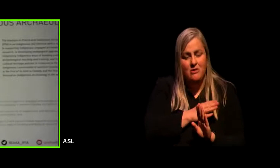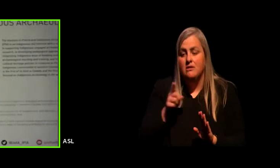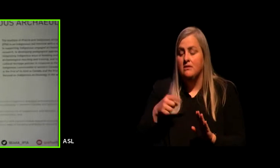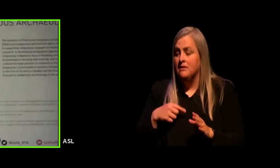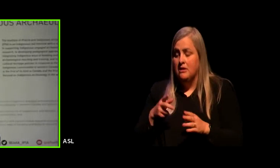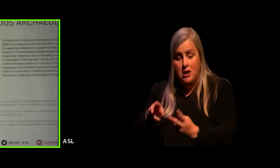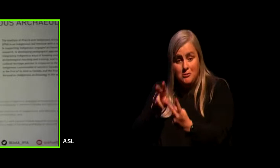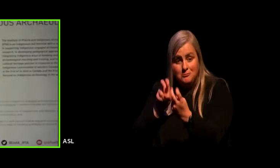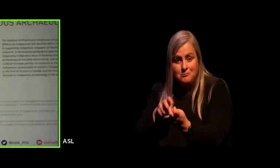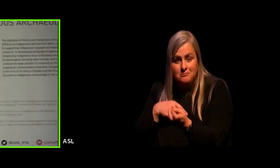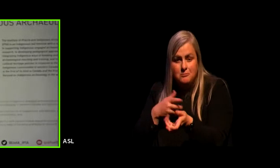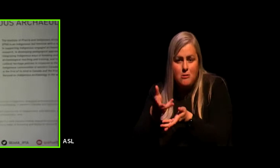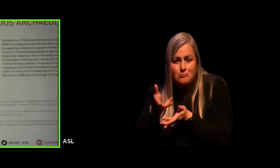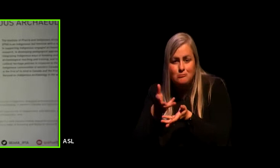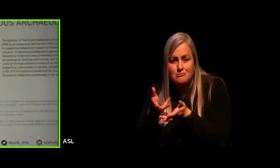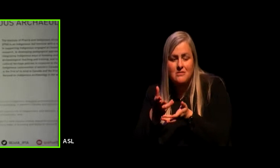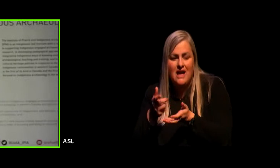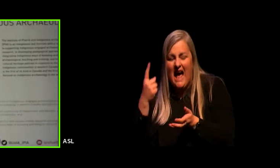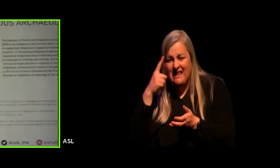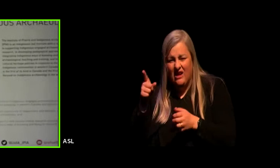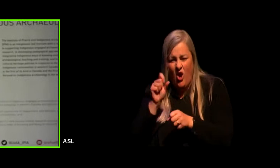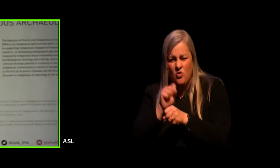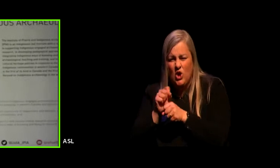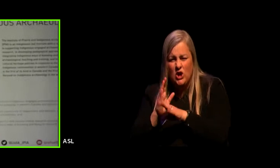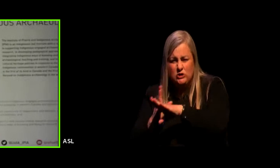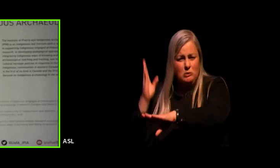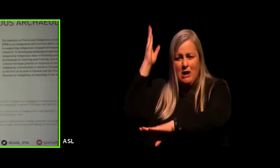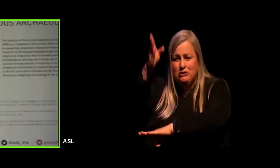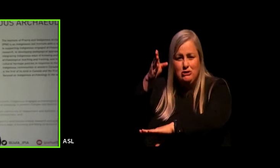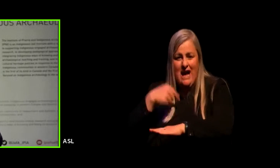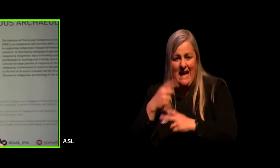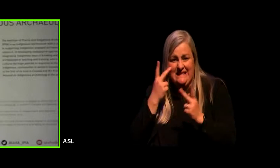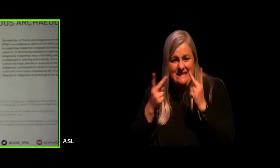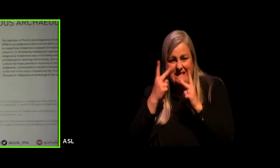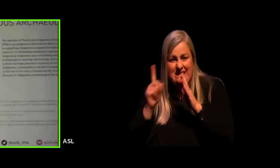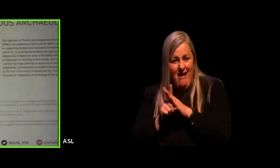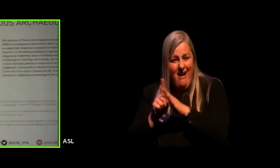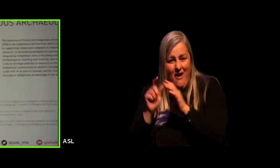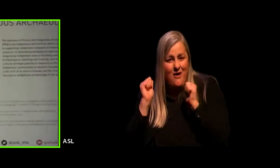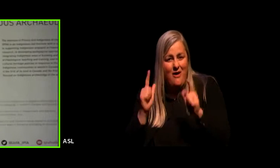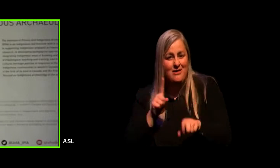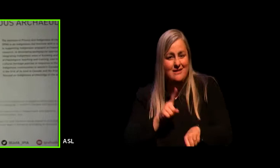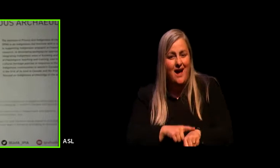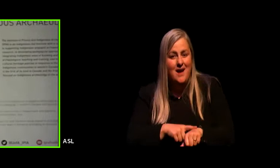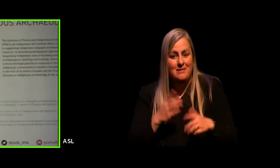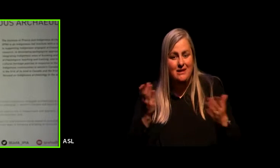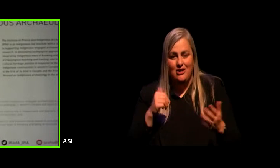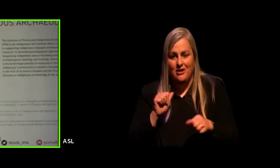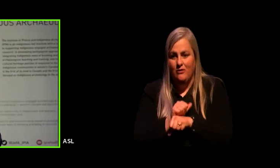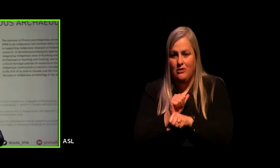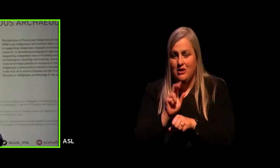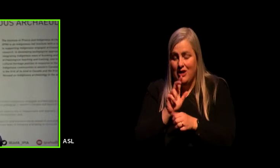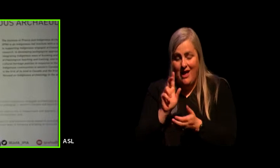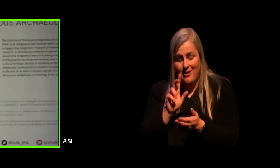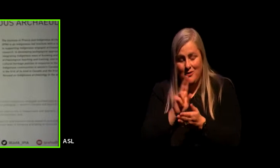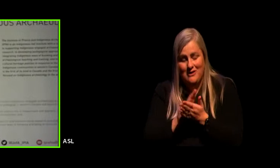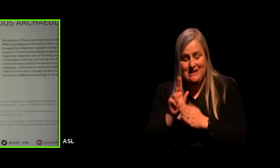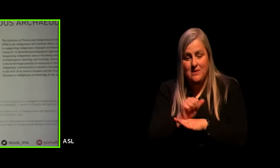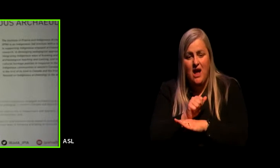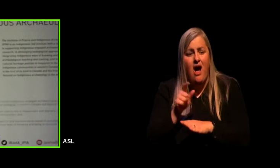him that I think we're working him too hard. He said, I see him all the time at events, always at U of A, and he said to me, but I'm